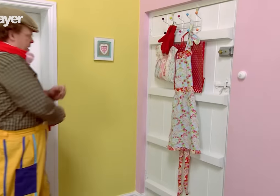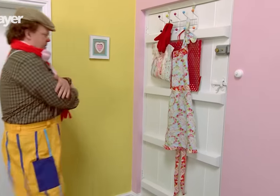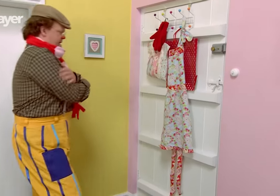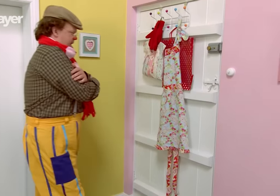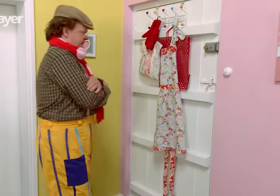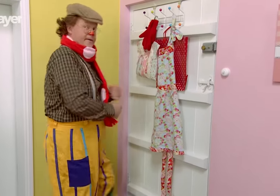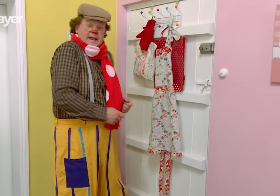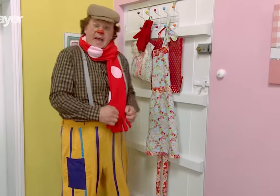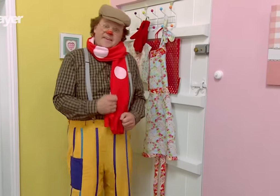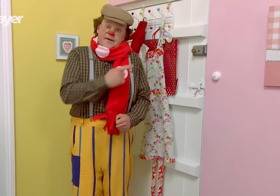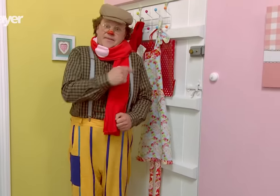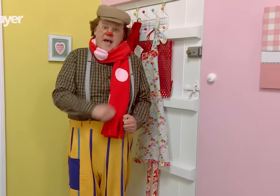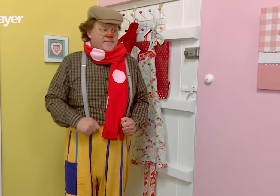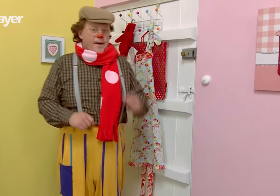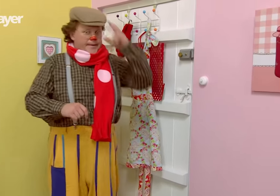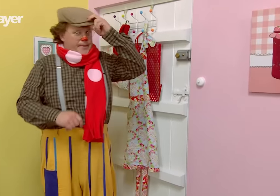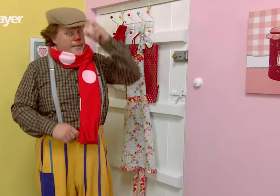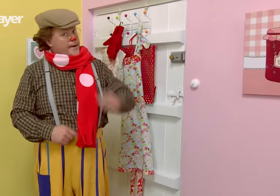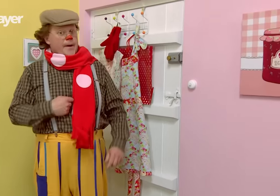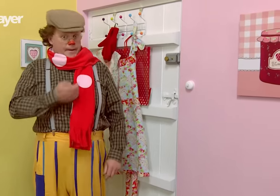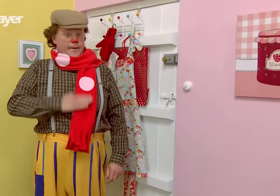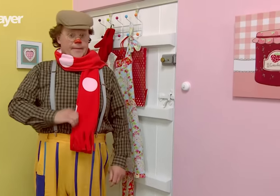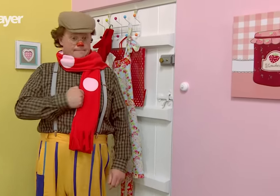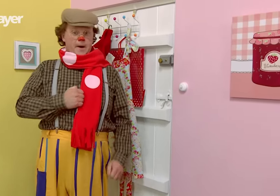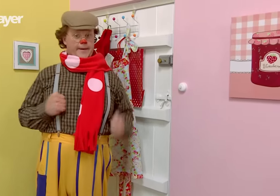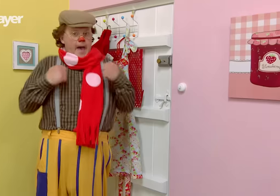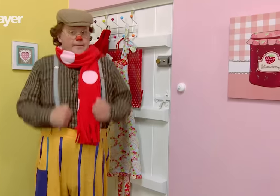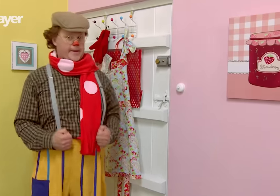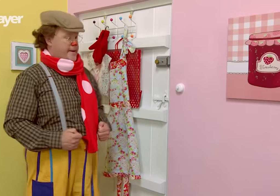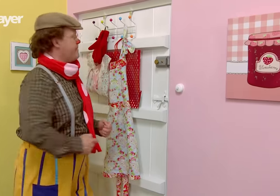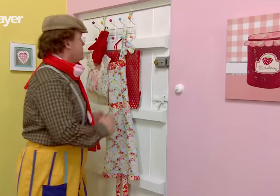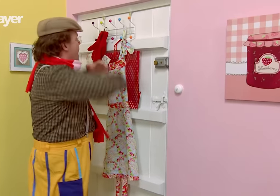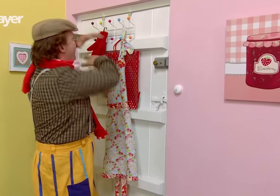Hearing me, it's raining cats and dogs outside. I'll need my coat.